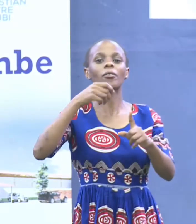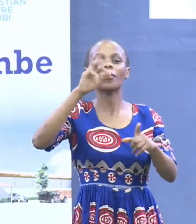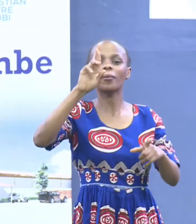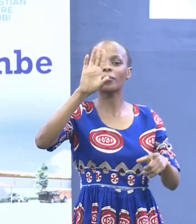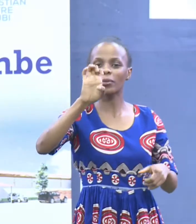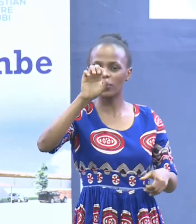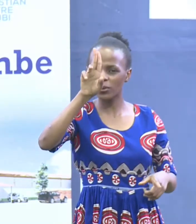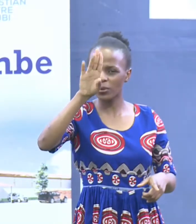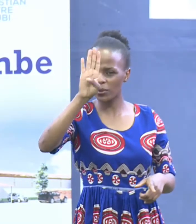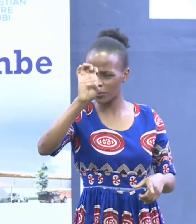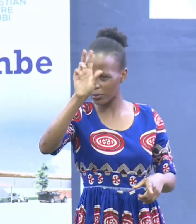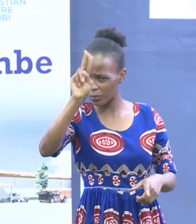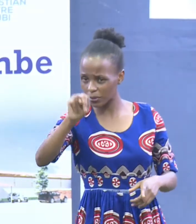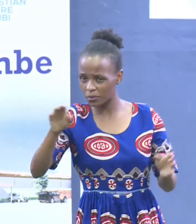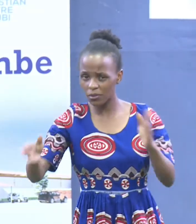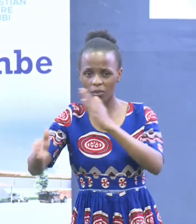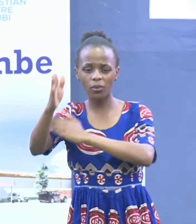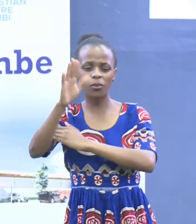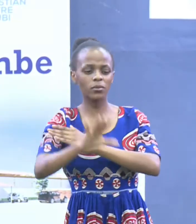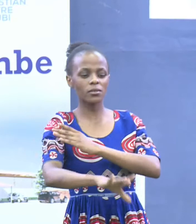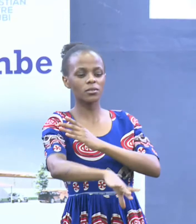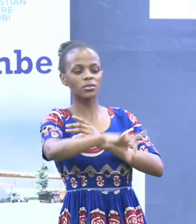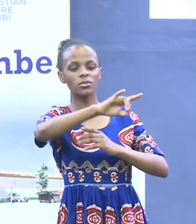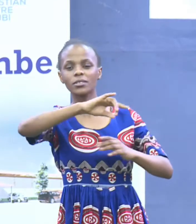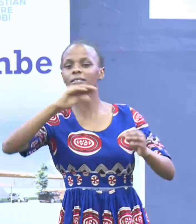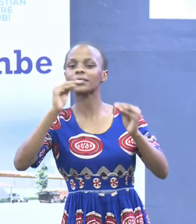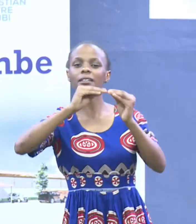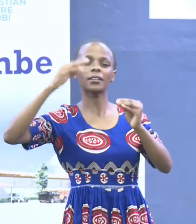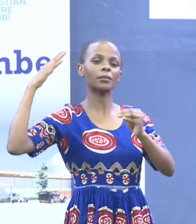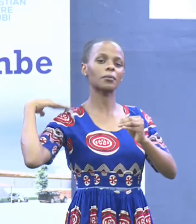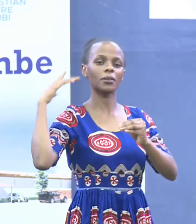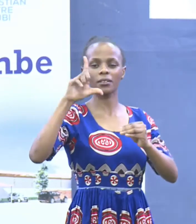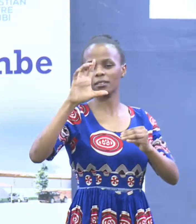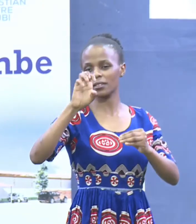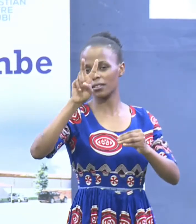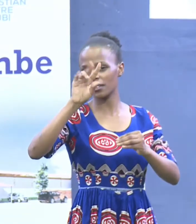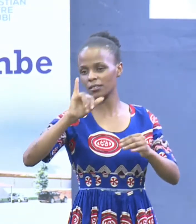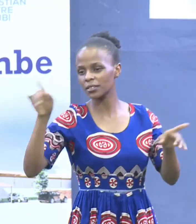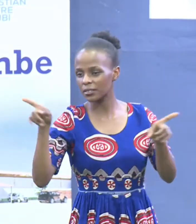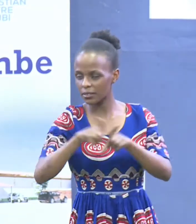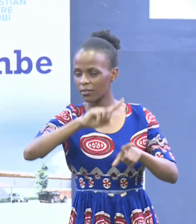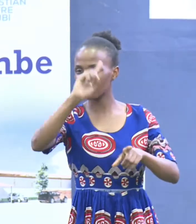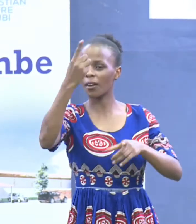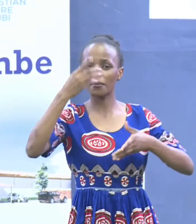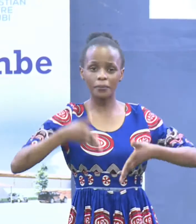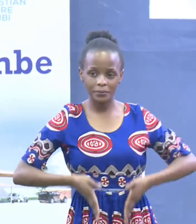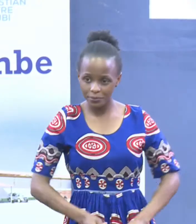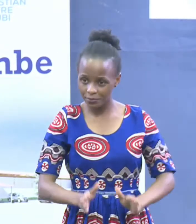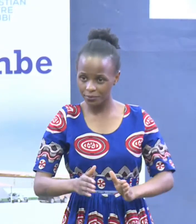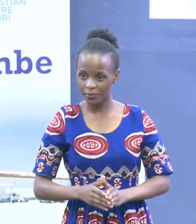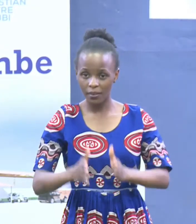Numbers 8:16-18. We see that God exchanges Reuben as the firstborn and takes Levi as the